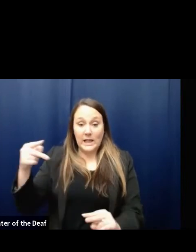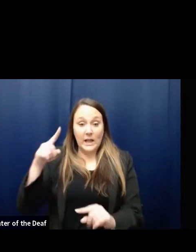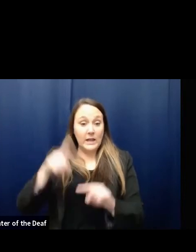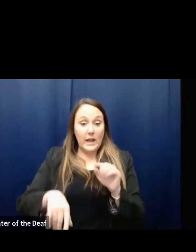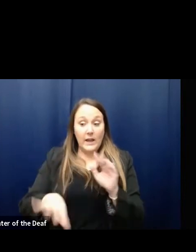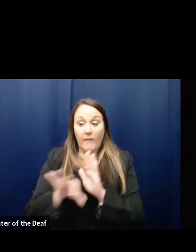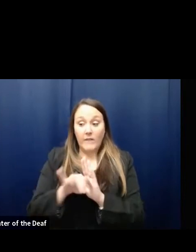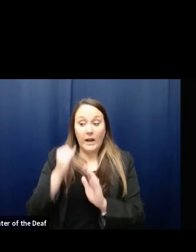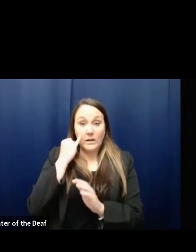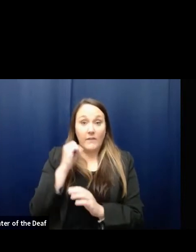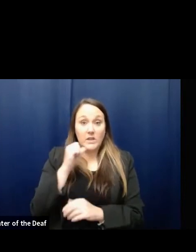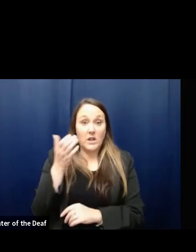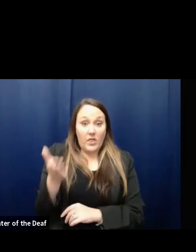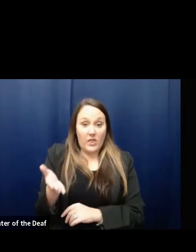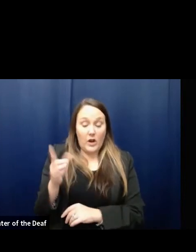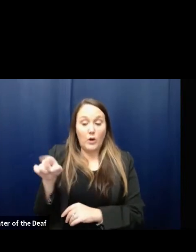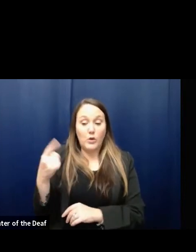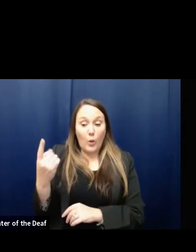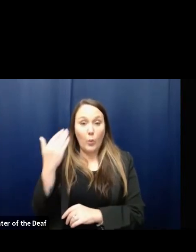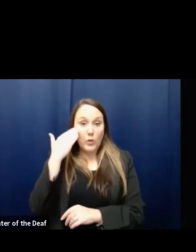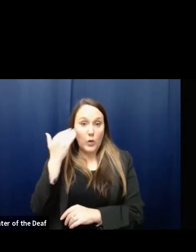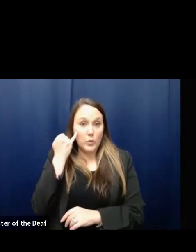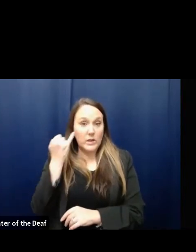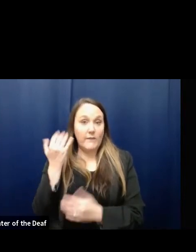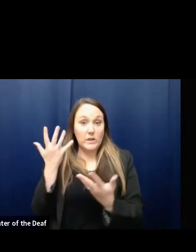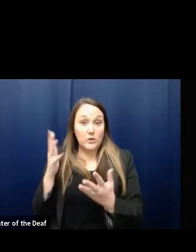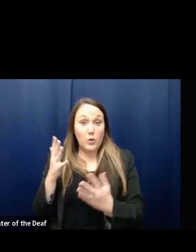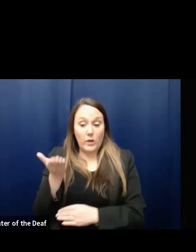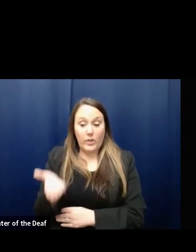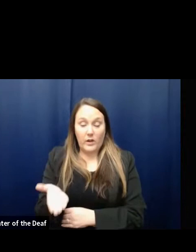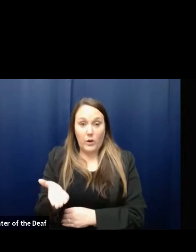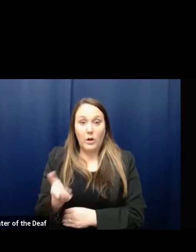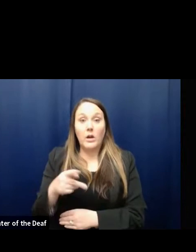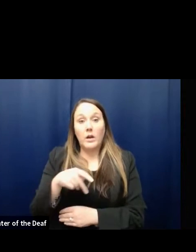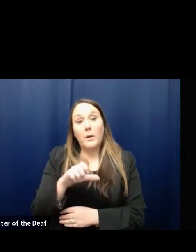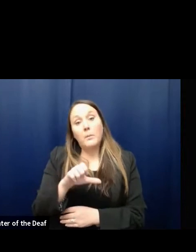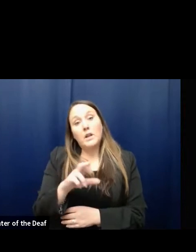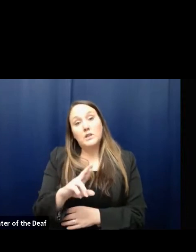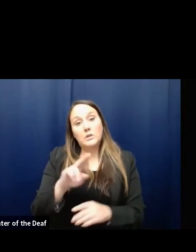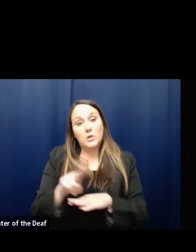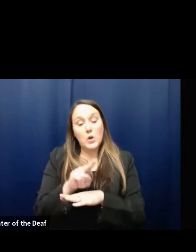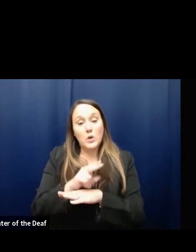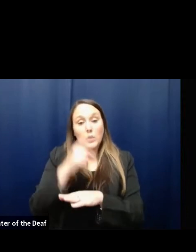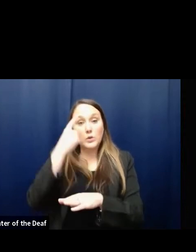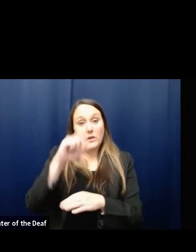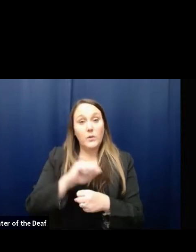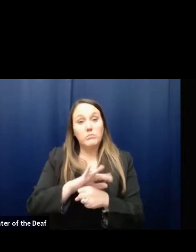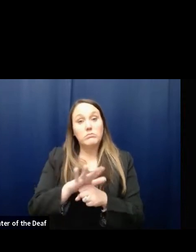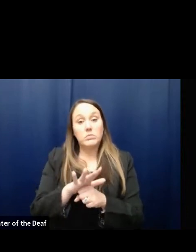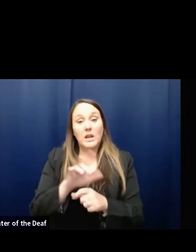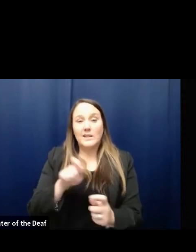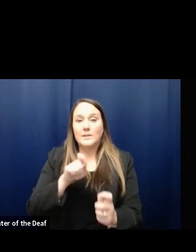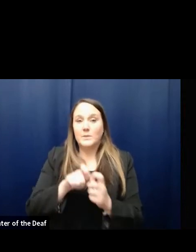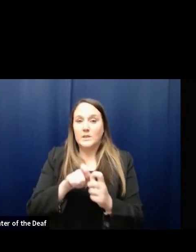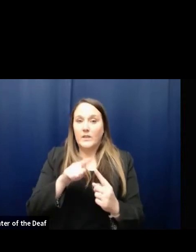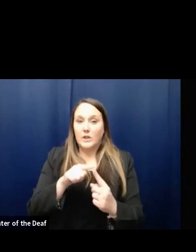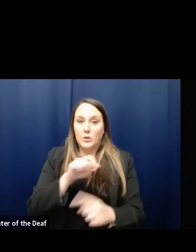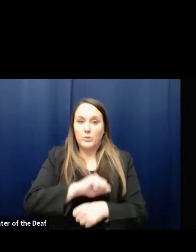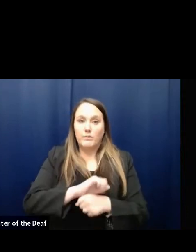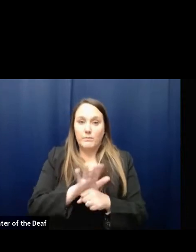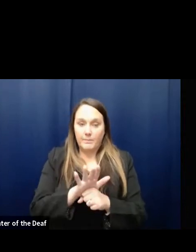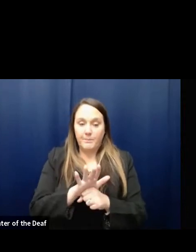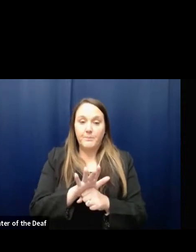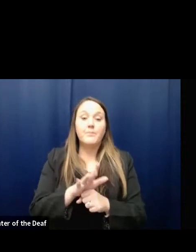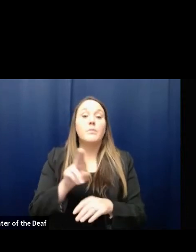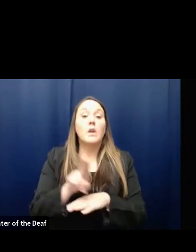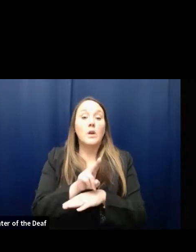It only detects viral DNA that is there. And the PCR we're using for COVID-19 is very specific to COVID-19. We